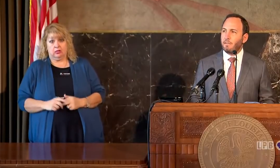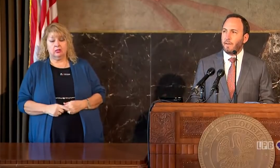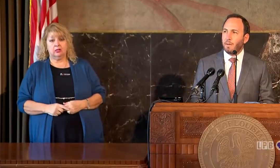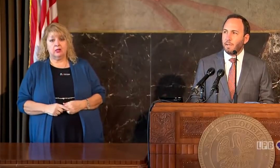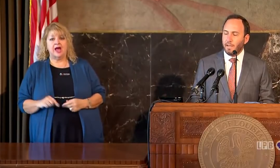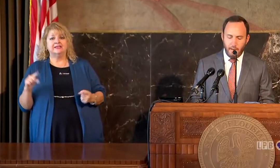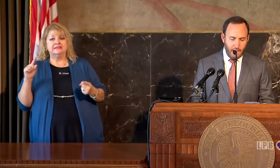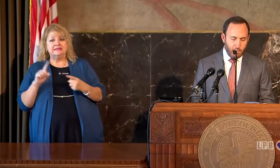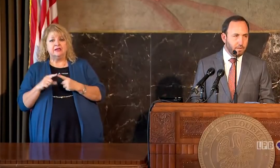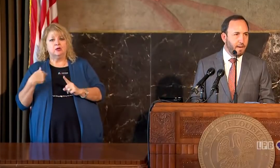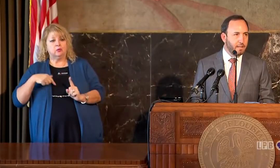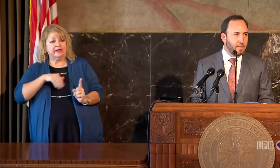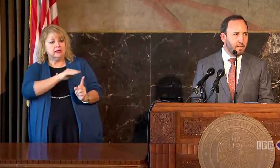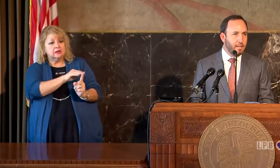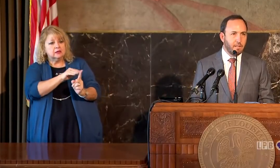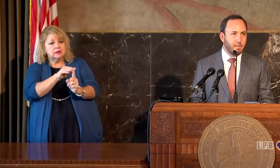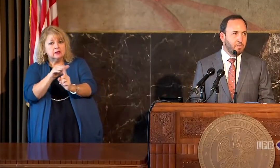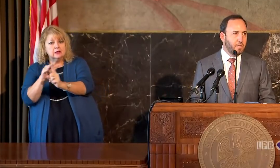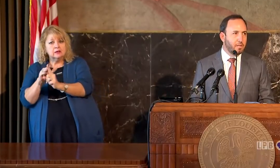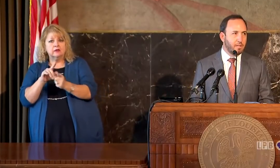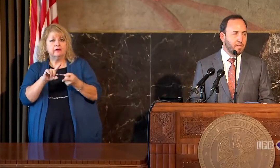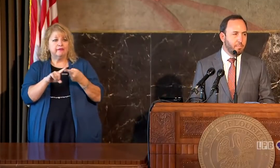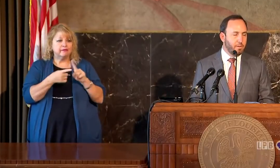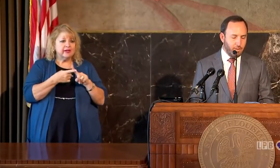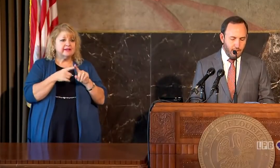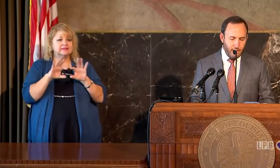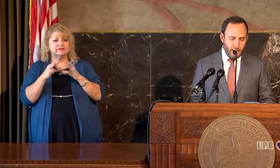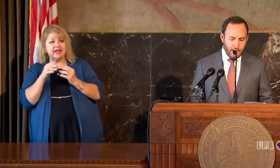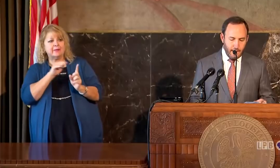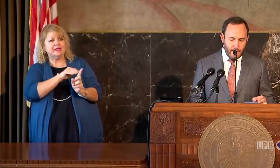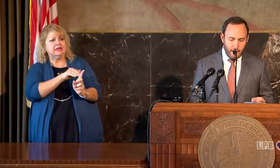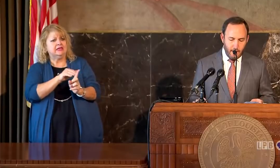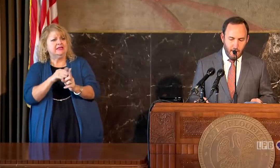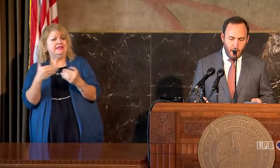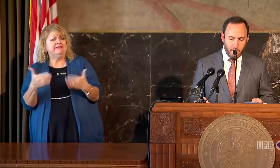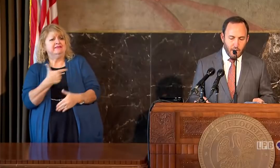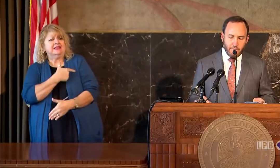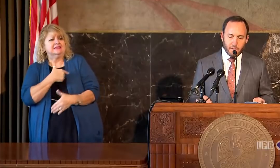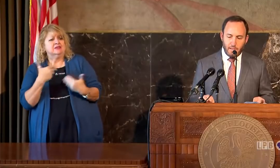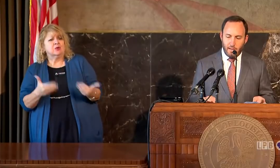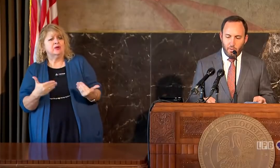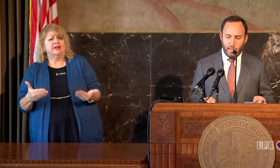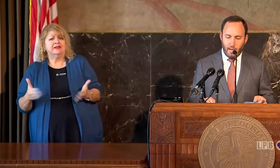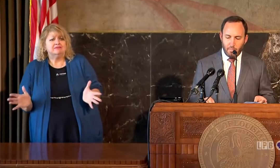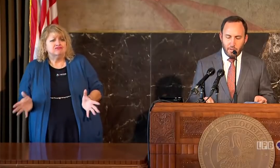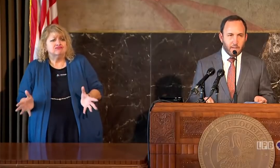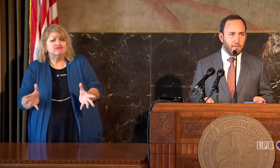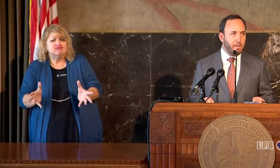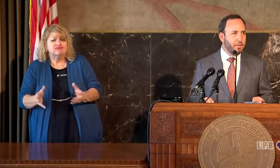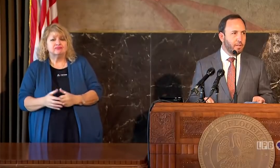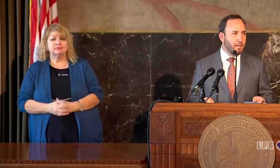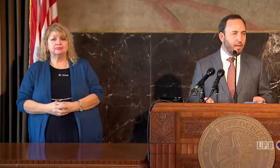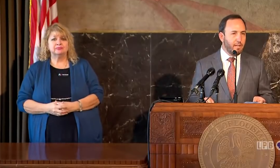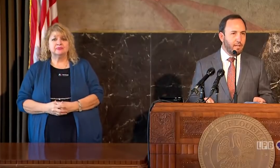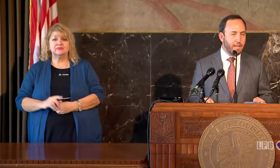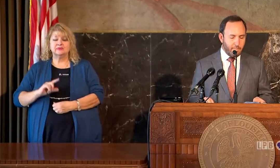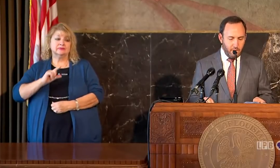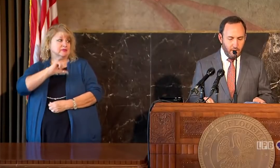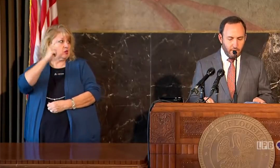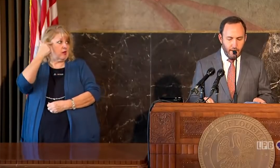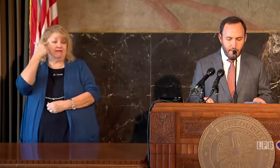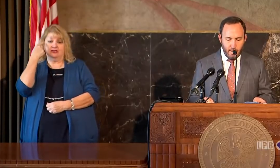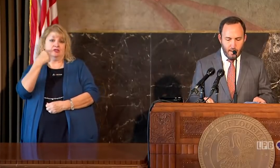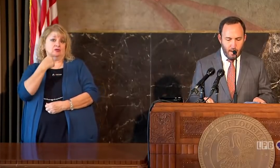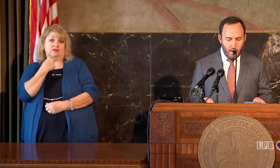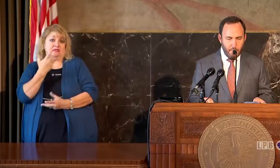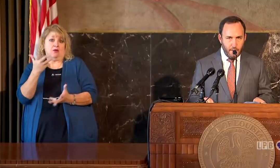friends, family, and neighbors vaccinated. It's just as simple as that. The governor said that we can't predict the future, and he's